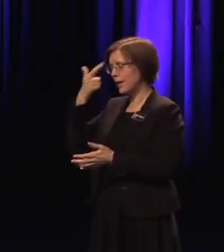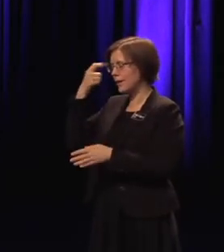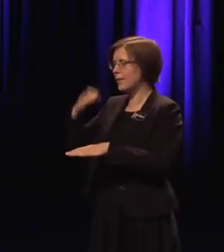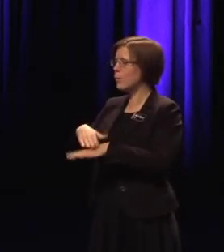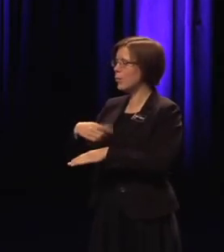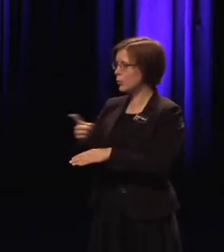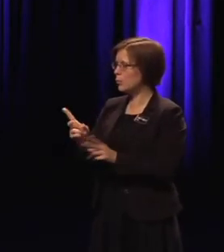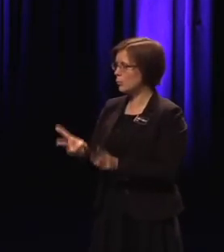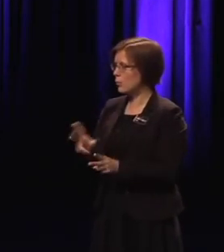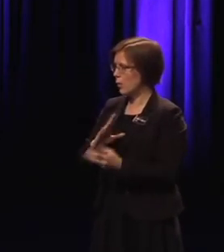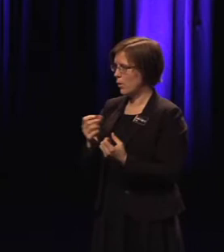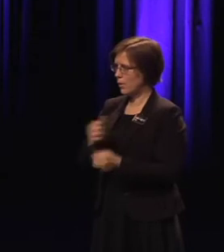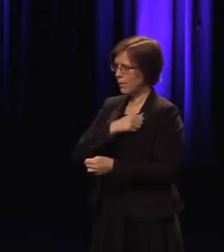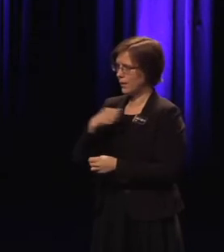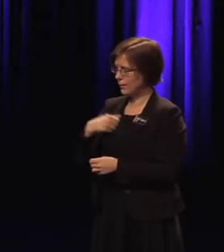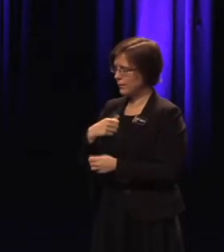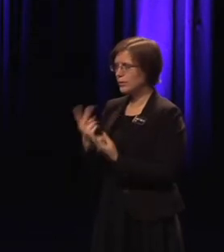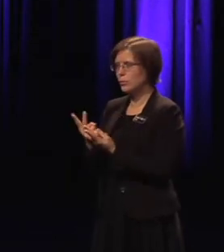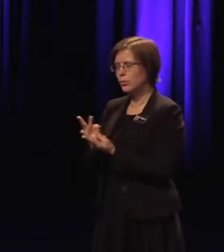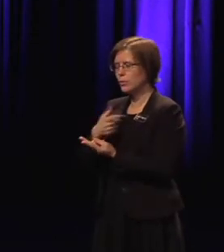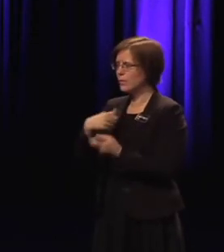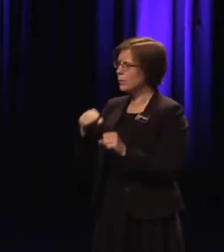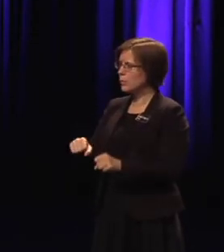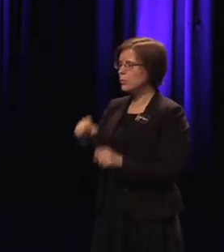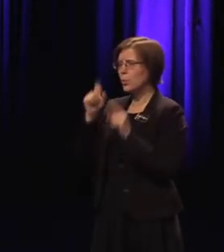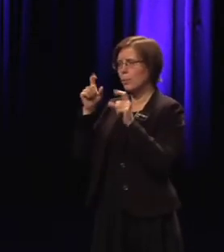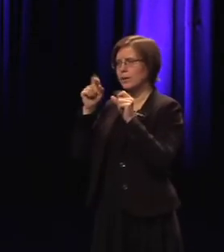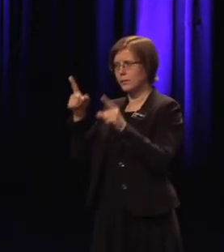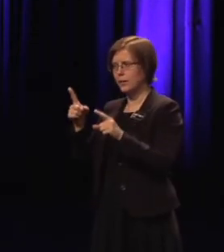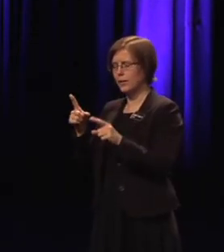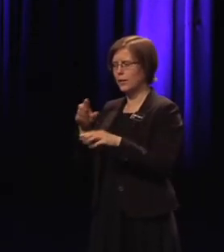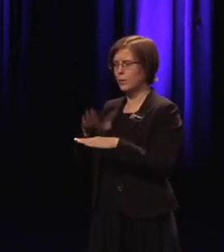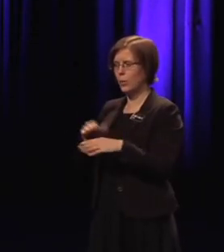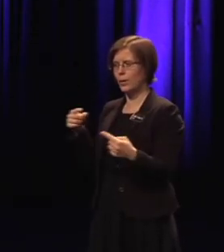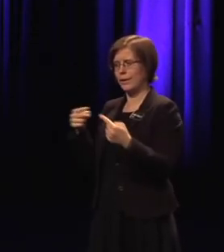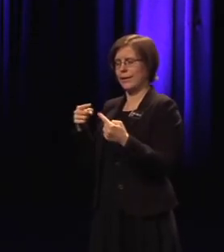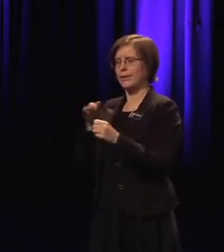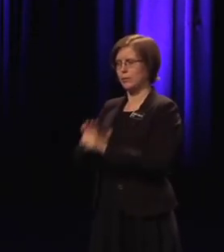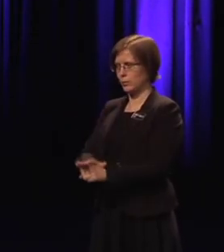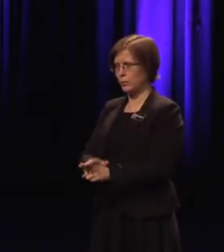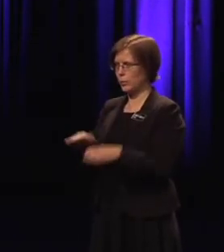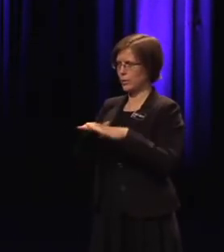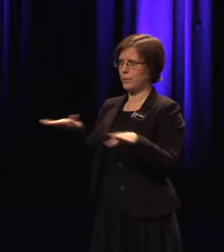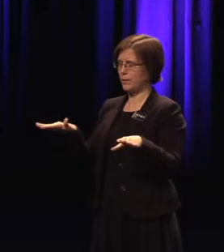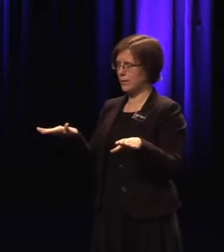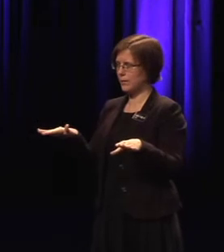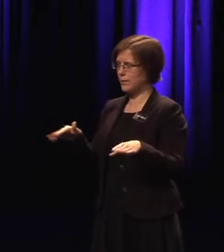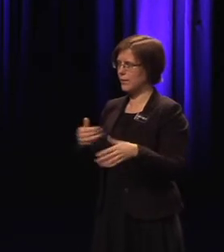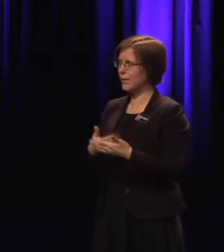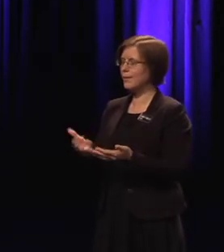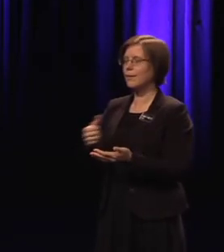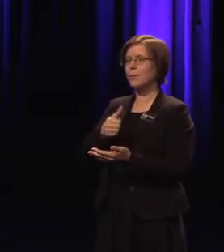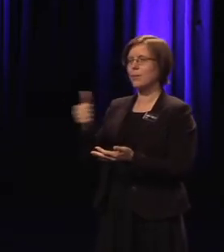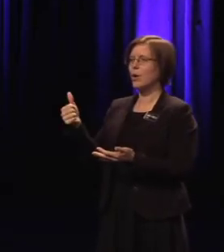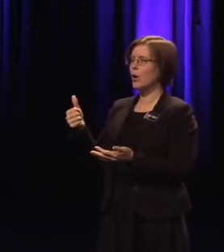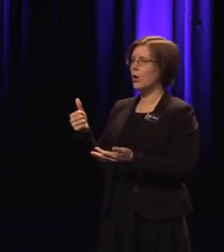holders. It means paying real attention to non-discrimination and equality, not only on the basis of